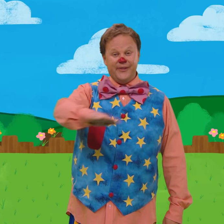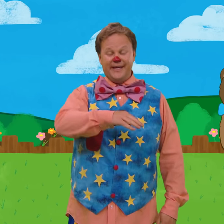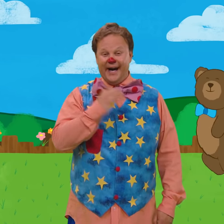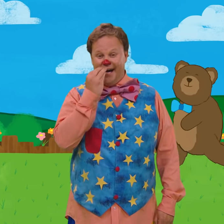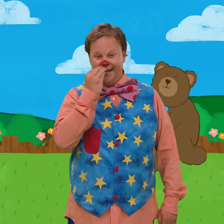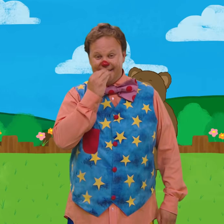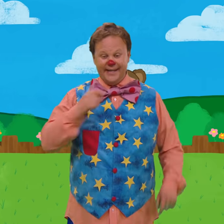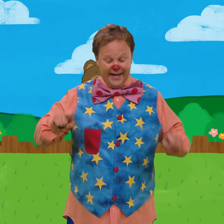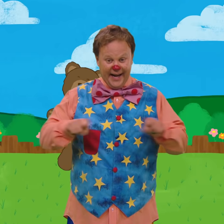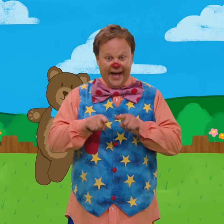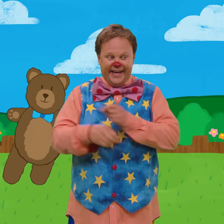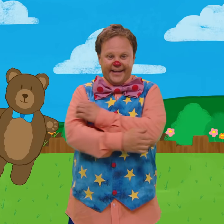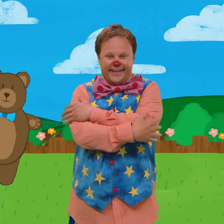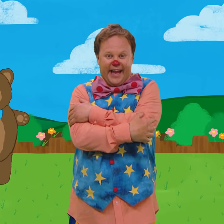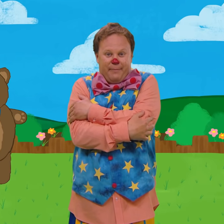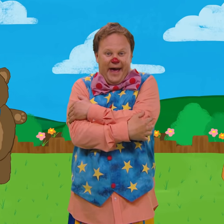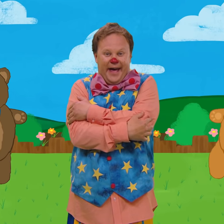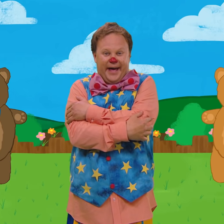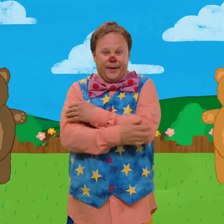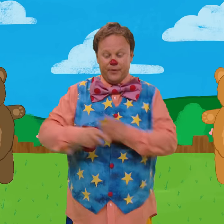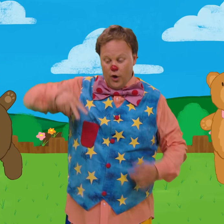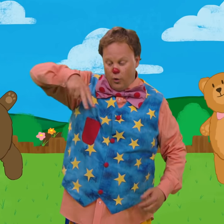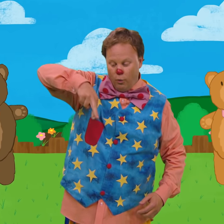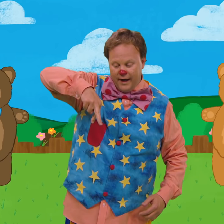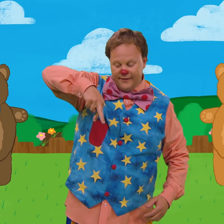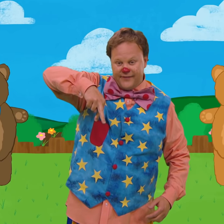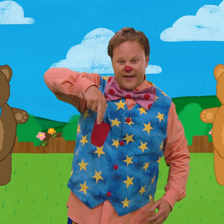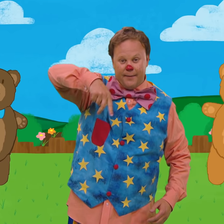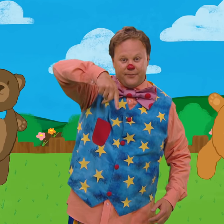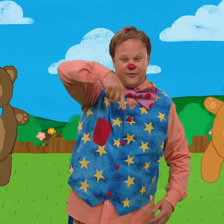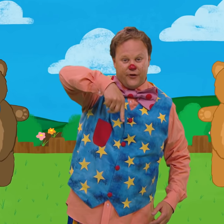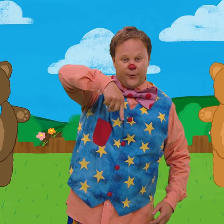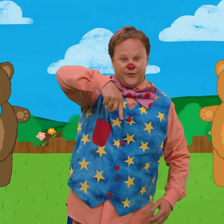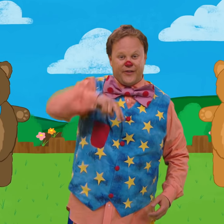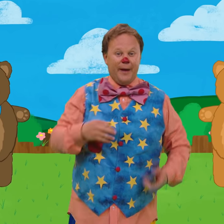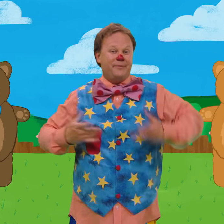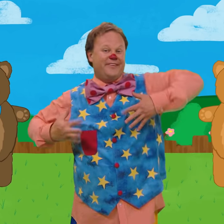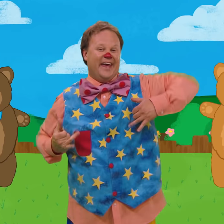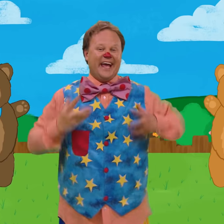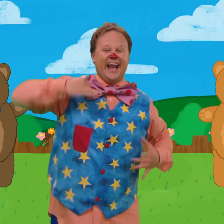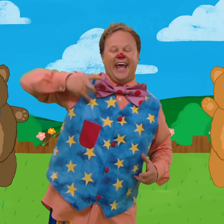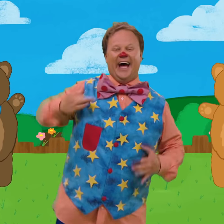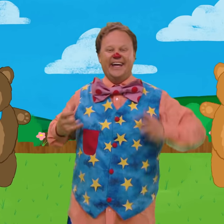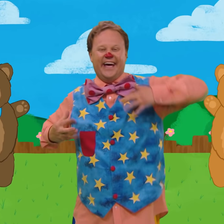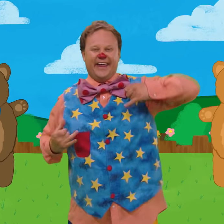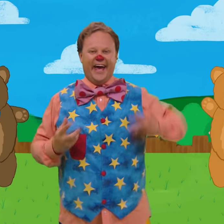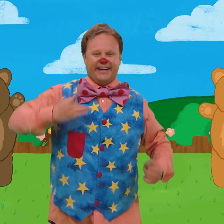around the garden like a teddy bear. One step, two step, tickly under there. Come